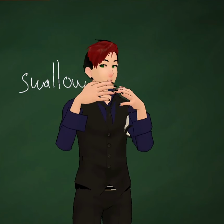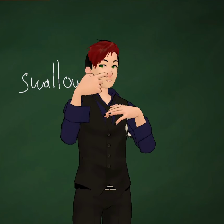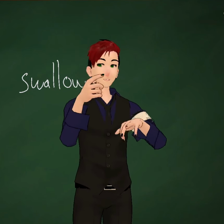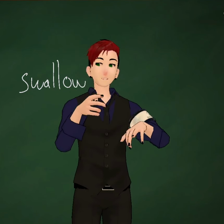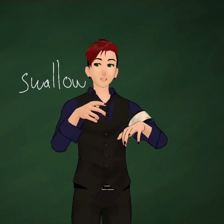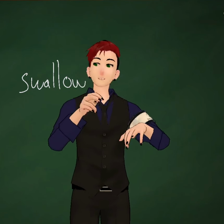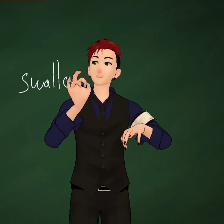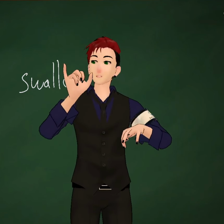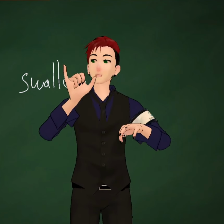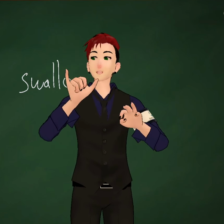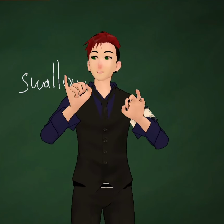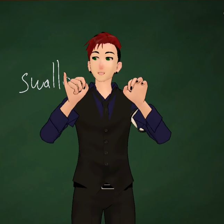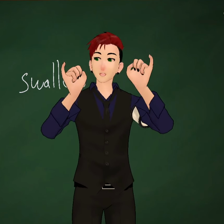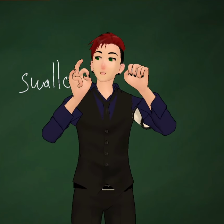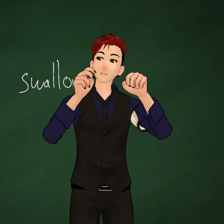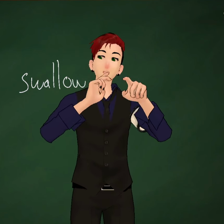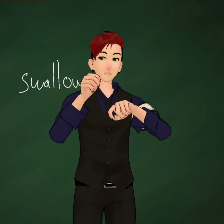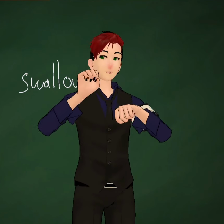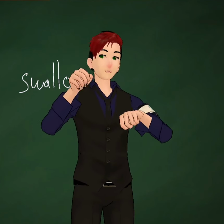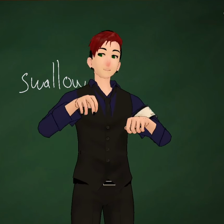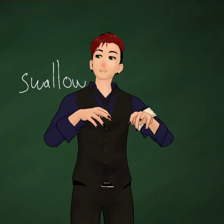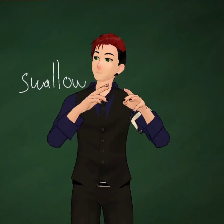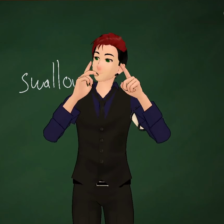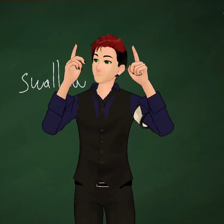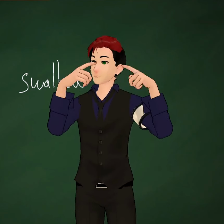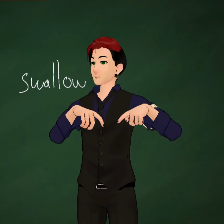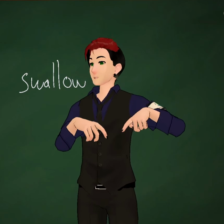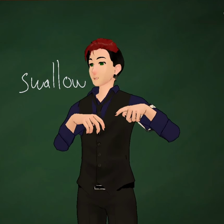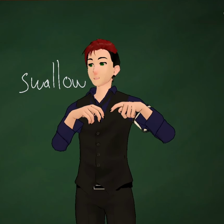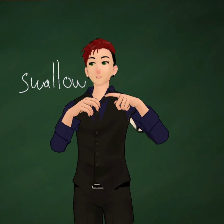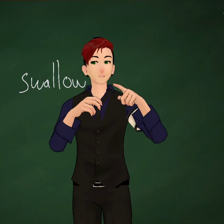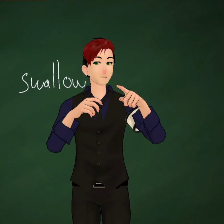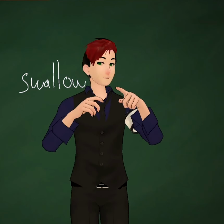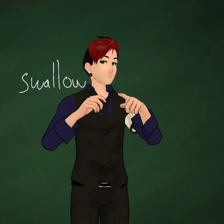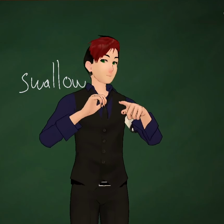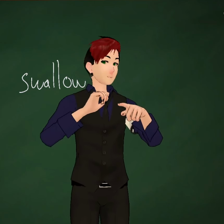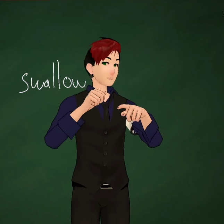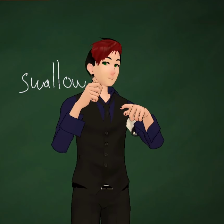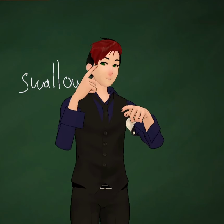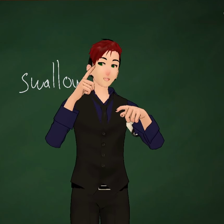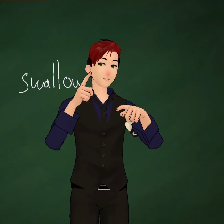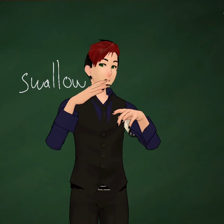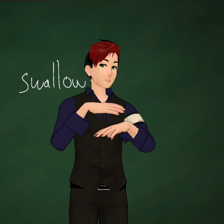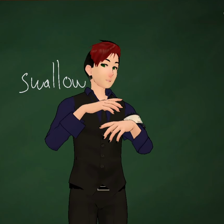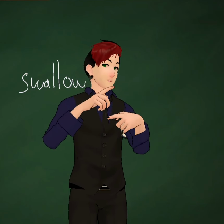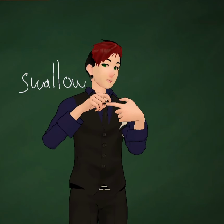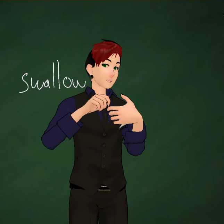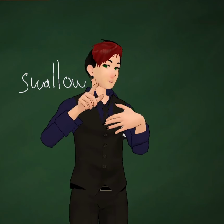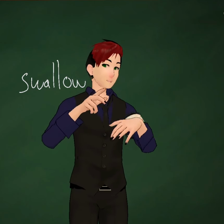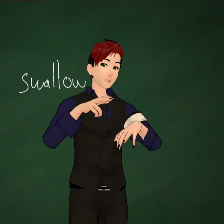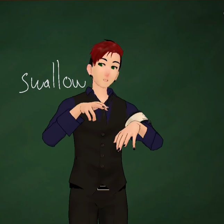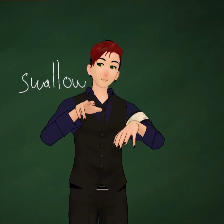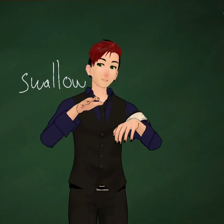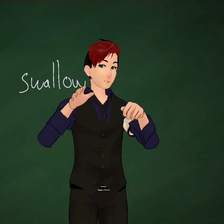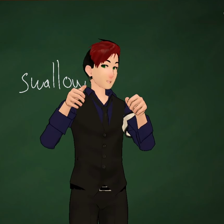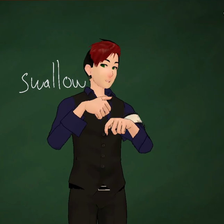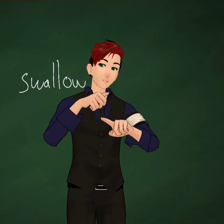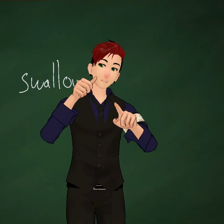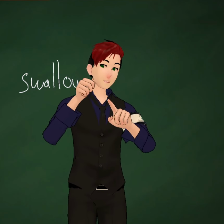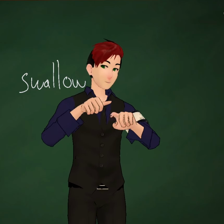whatever you're telling them, they're like, oh yeah, totally, totally going on with it. They do not think that you're lying to them at all, even though I'm totally just